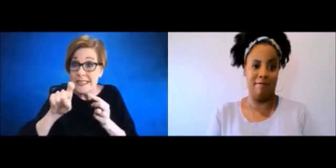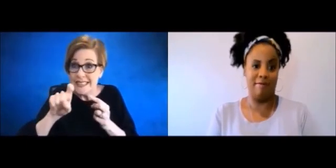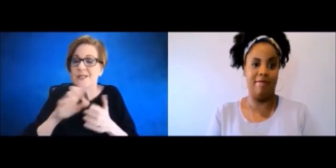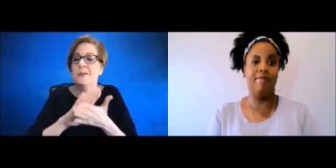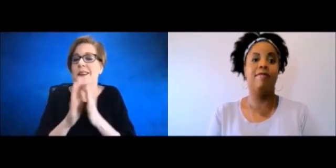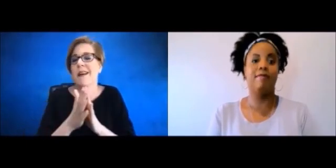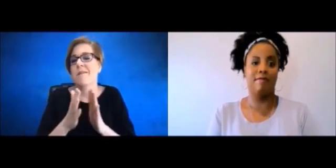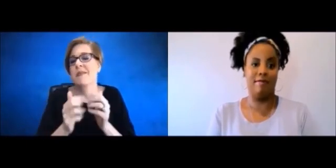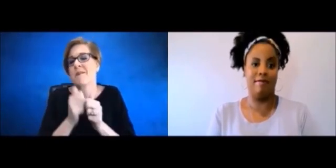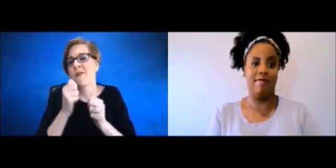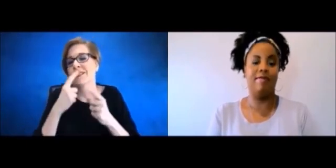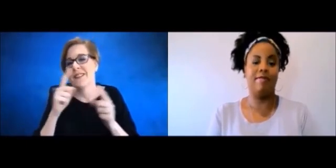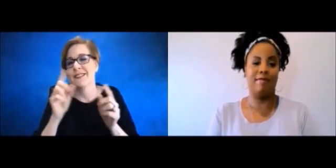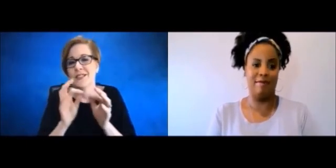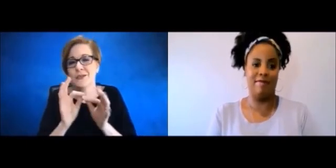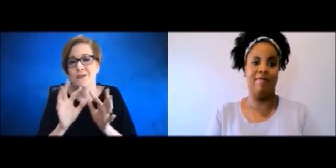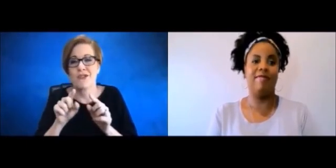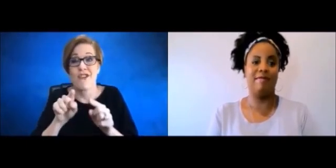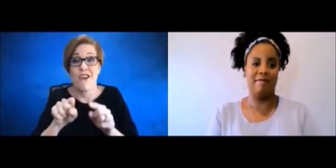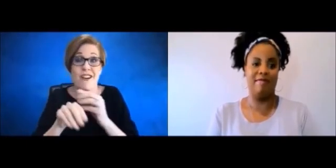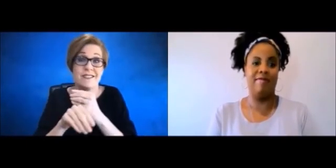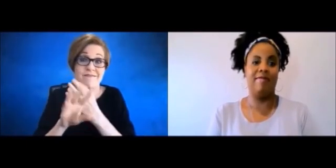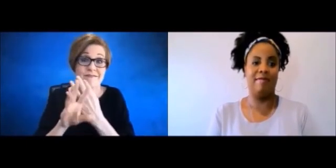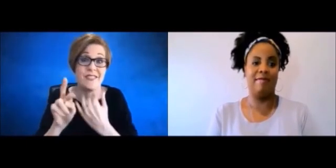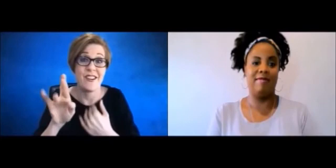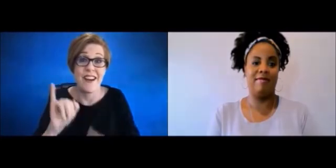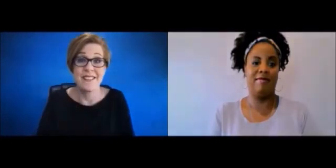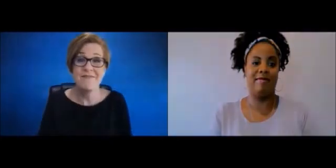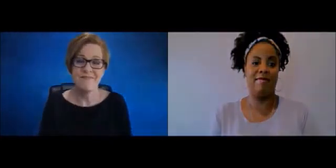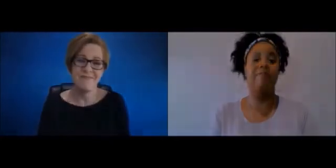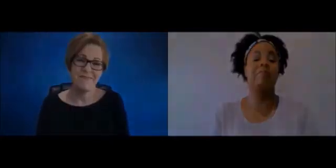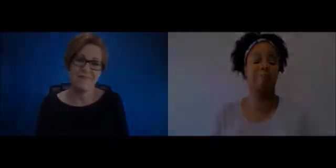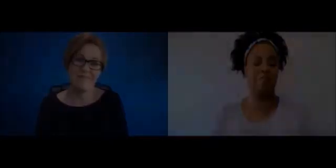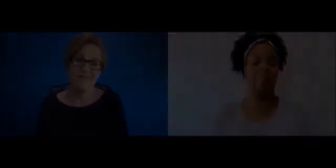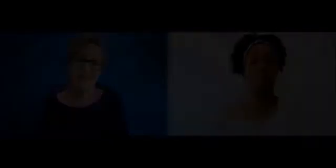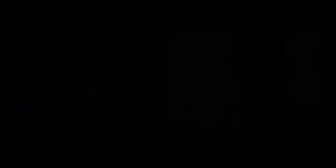sure that you can be effective as an interpreter through video remote interpreting.